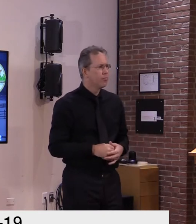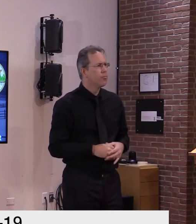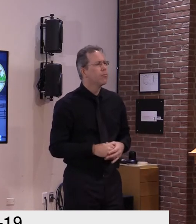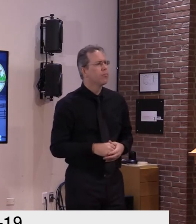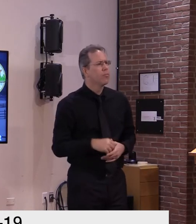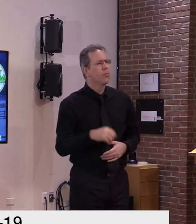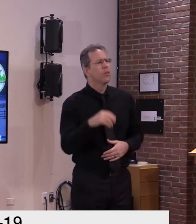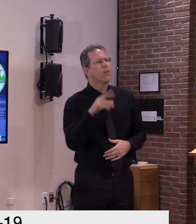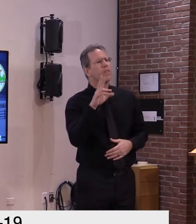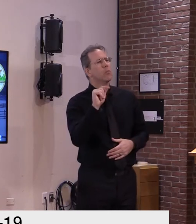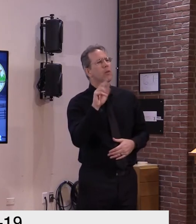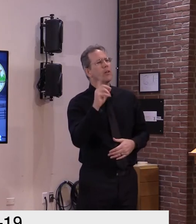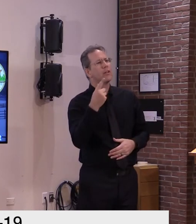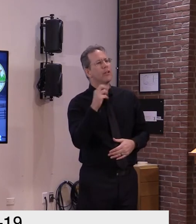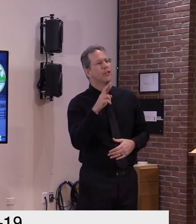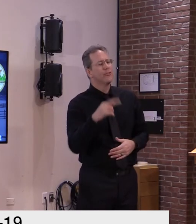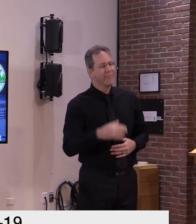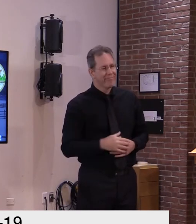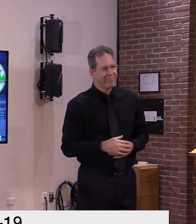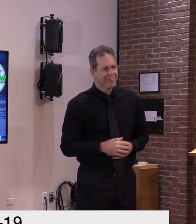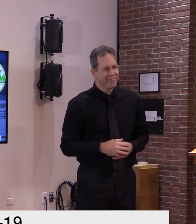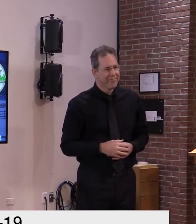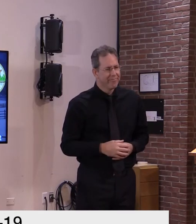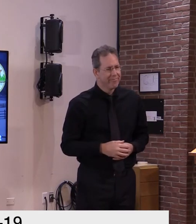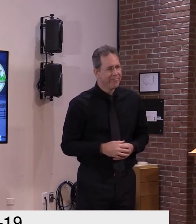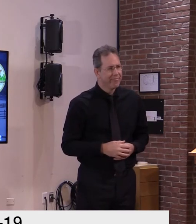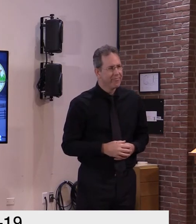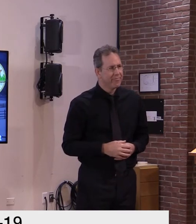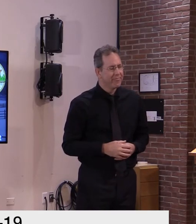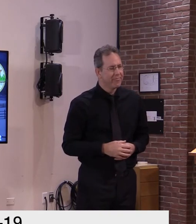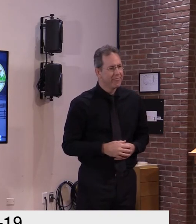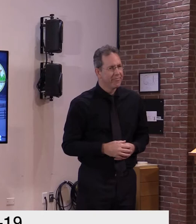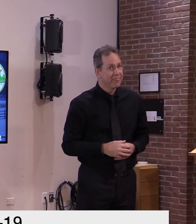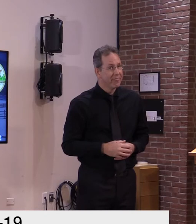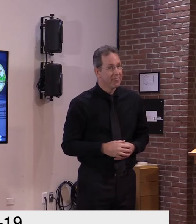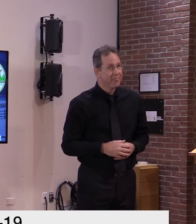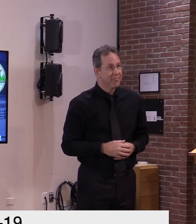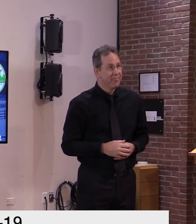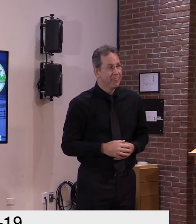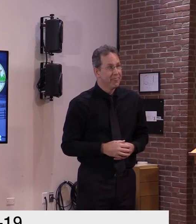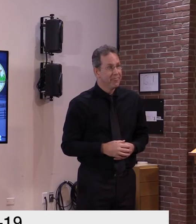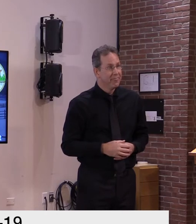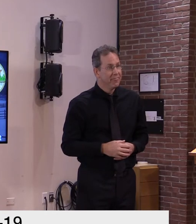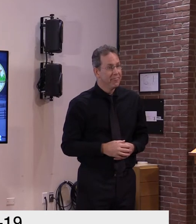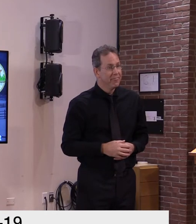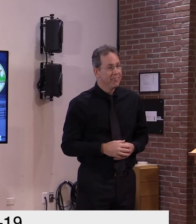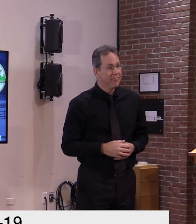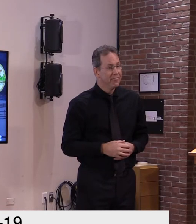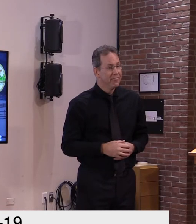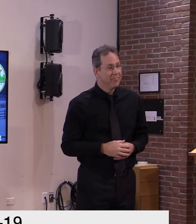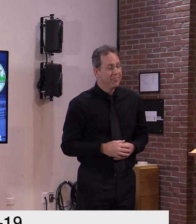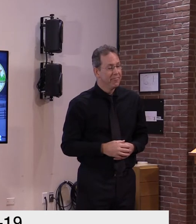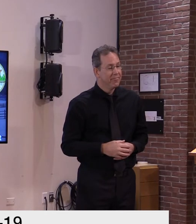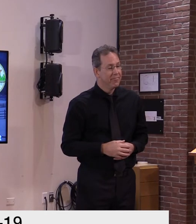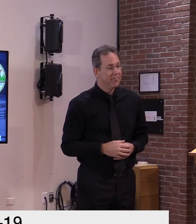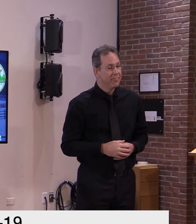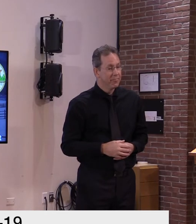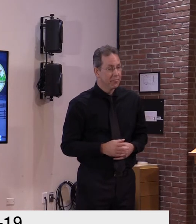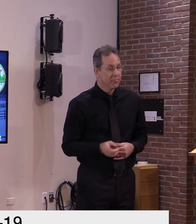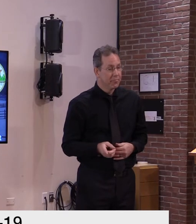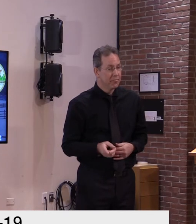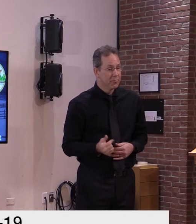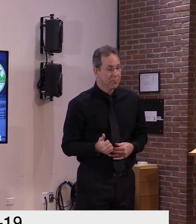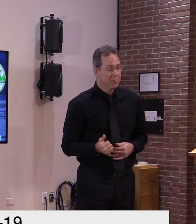hi